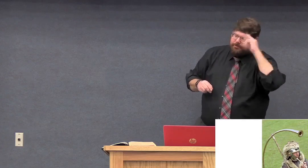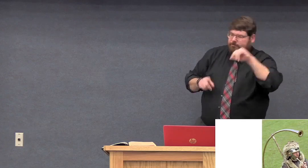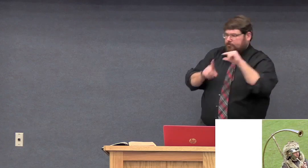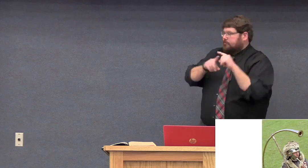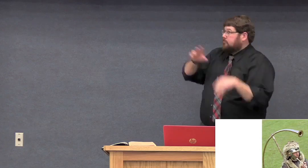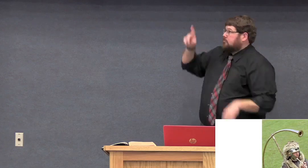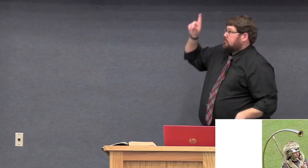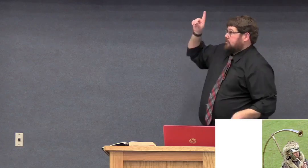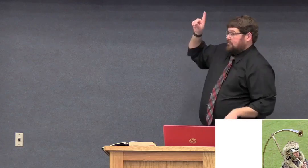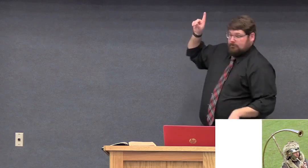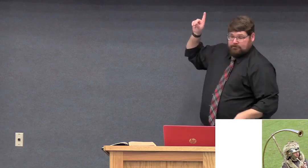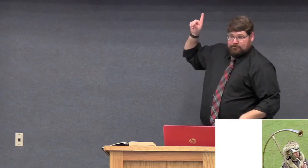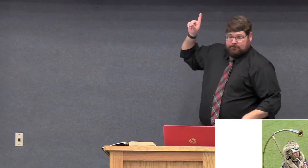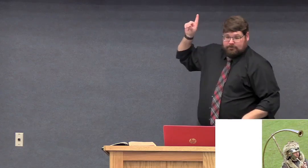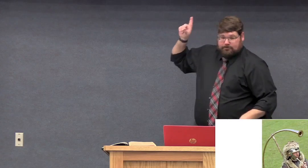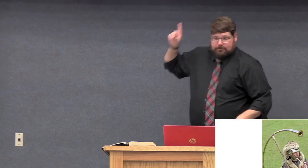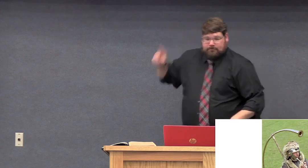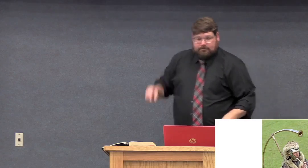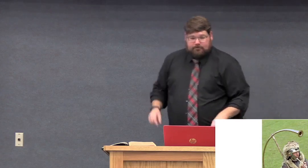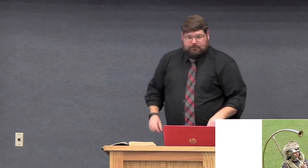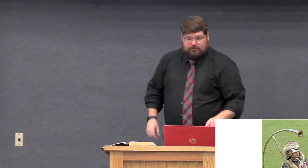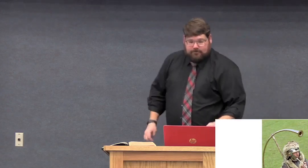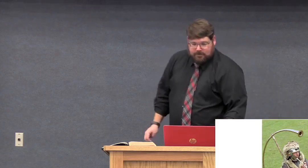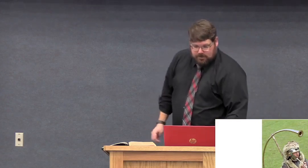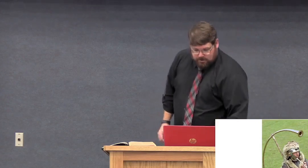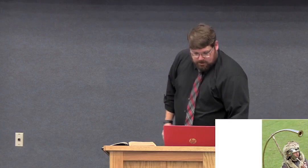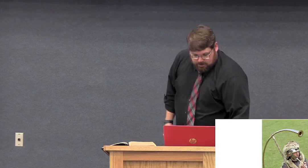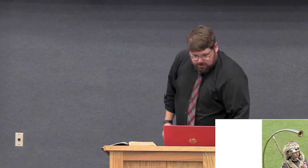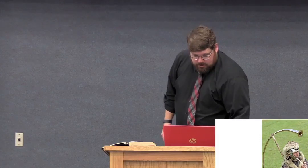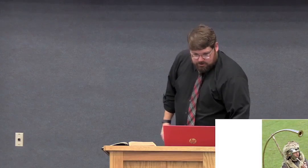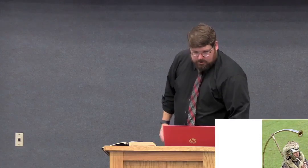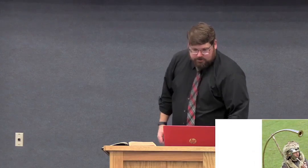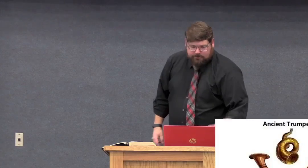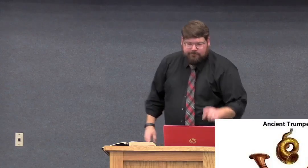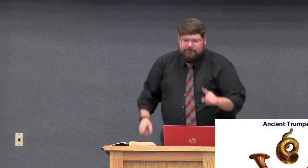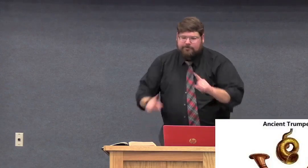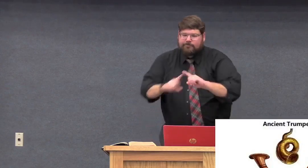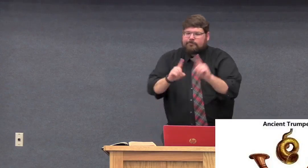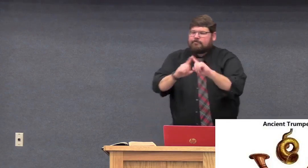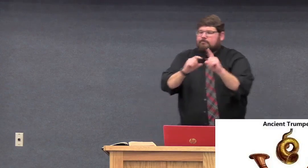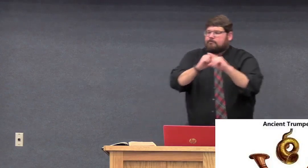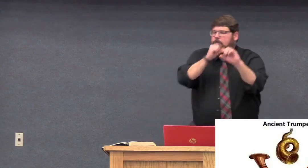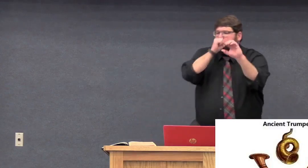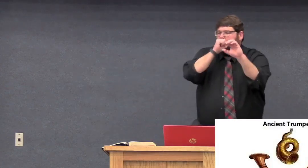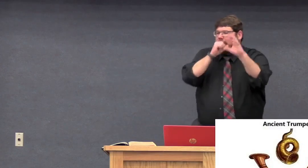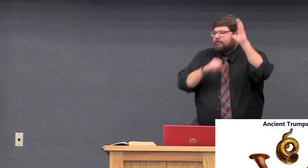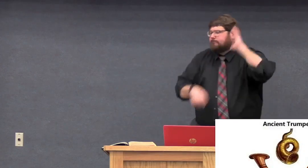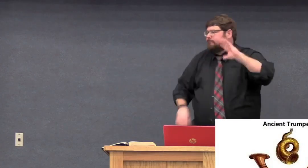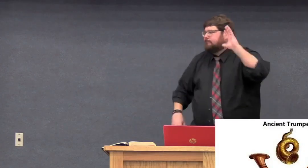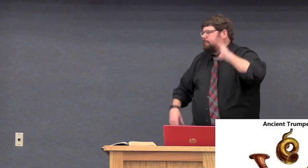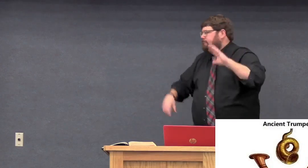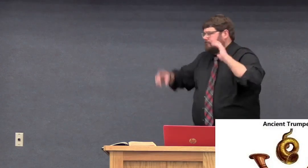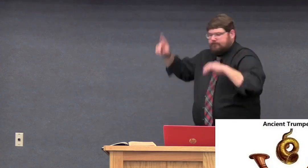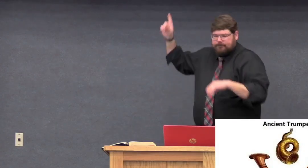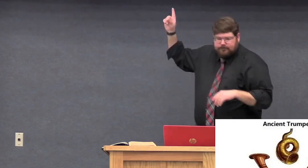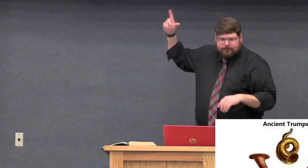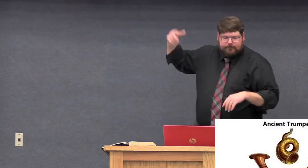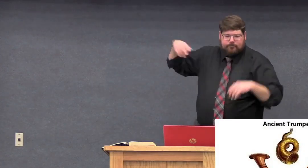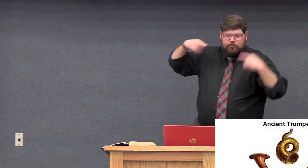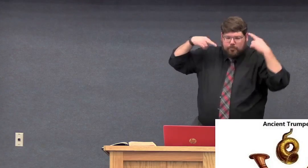I think maybe Corsican is maybe the word for it also. So these were some different trumpets that